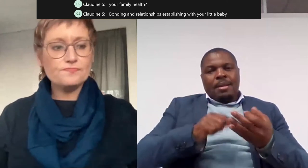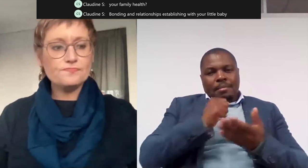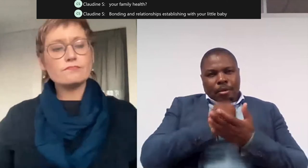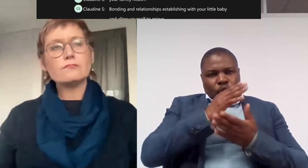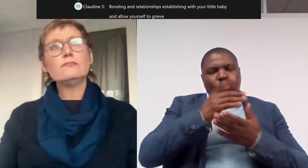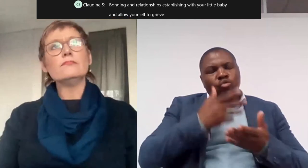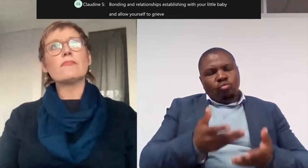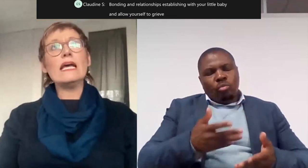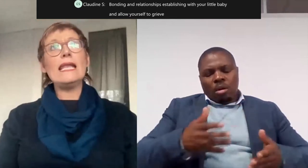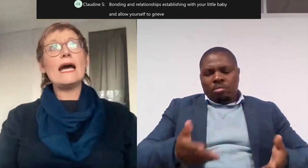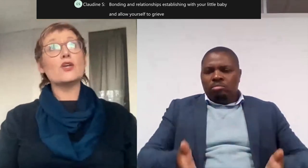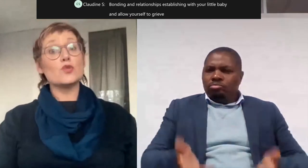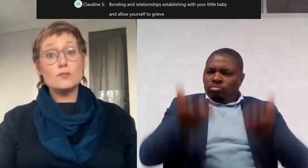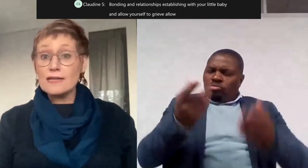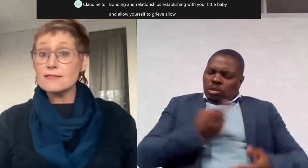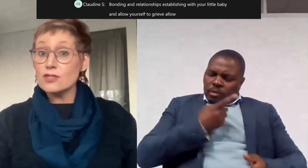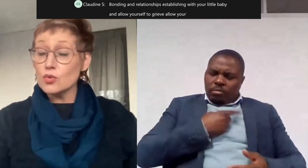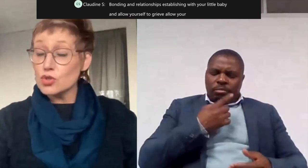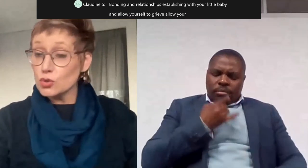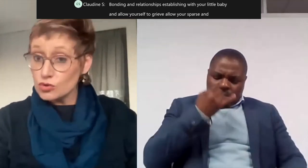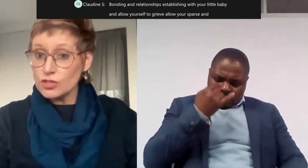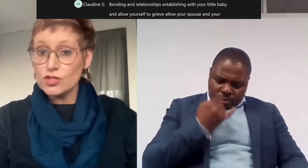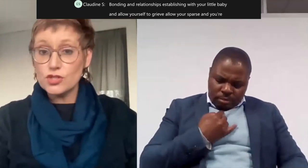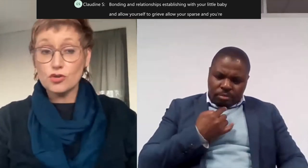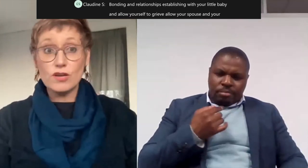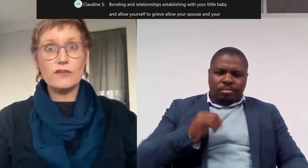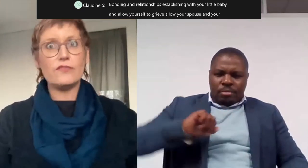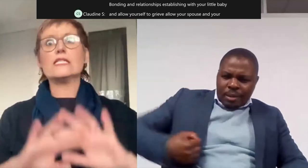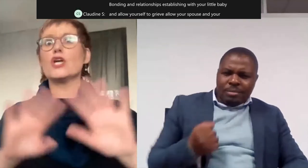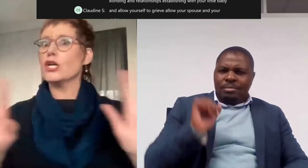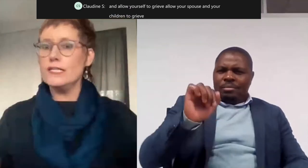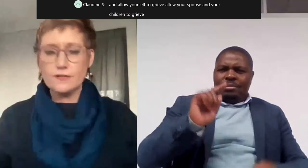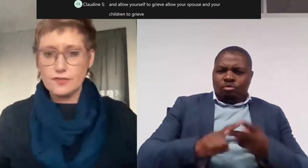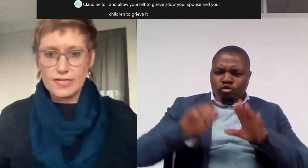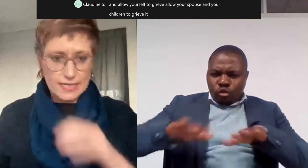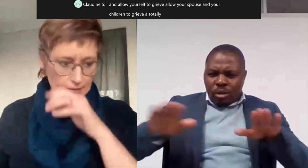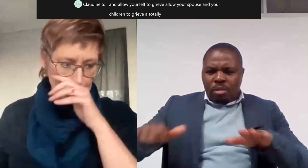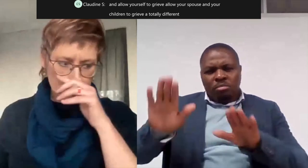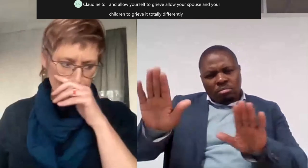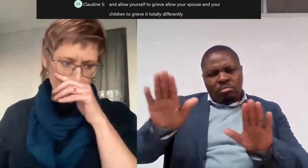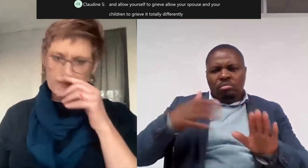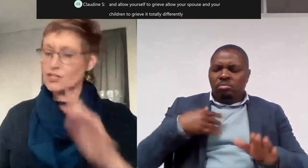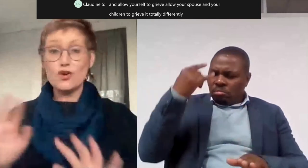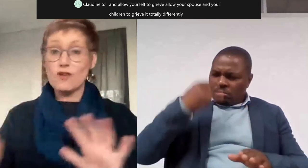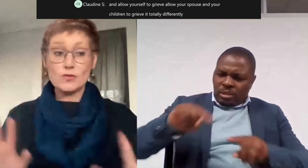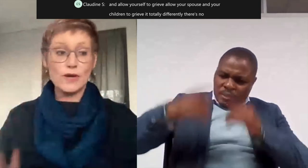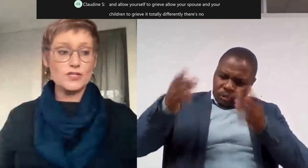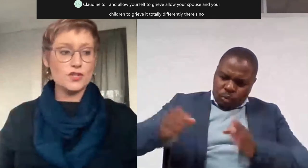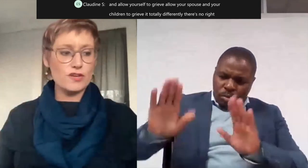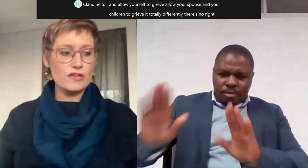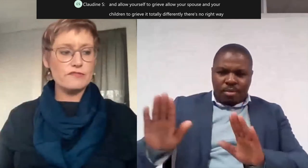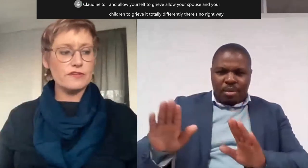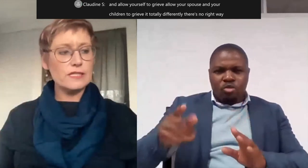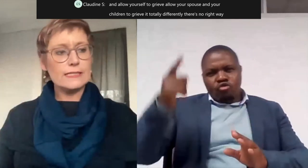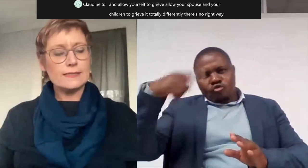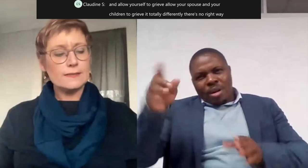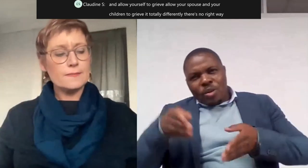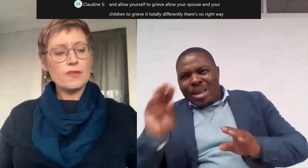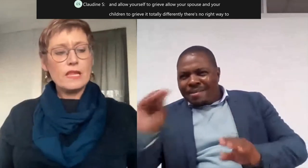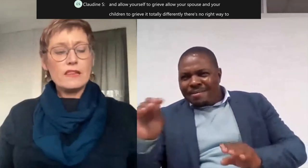grieve. Allow your spouse and your children to grieve totally differently. There's no right way to